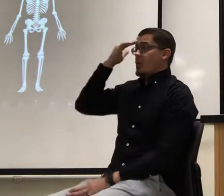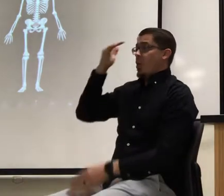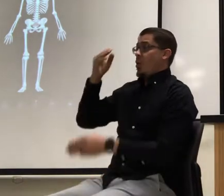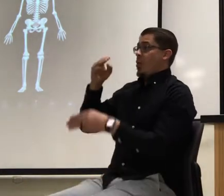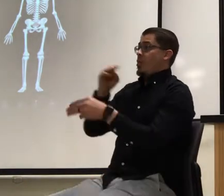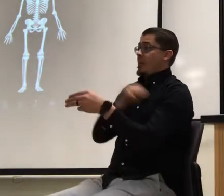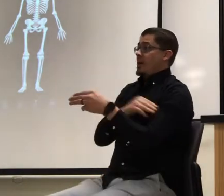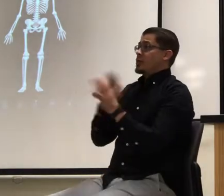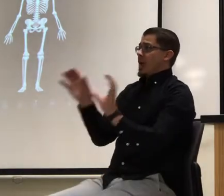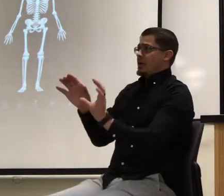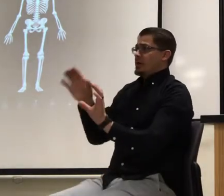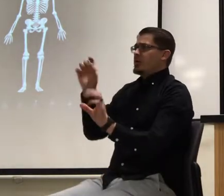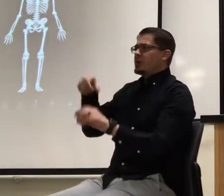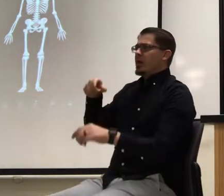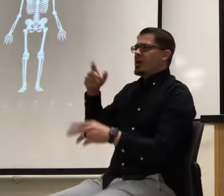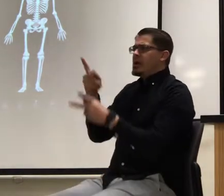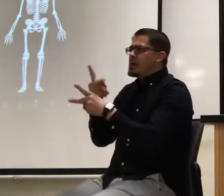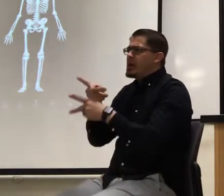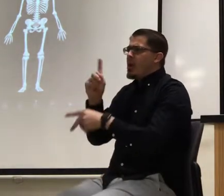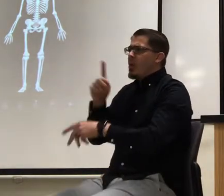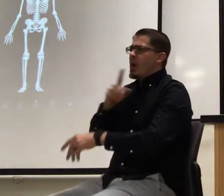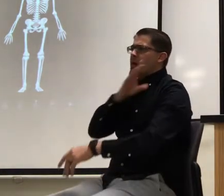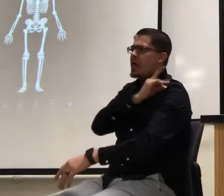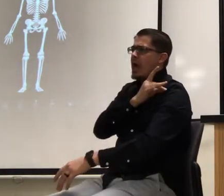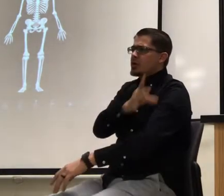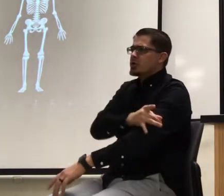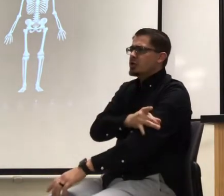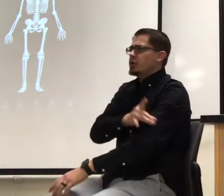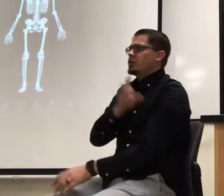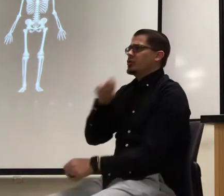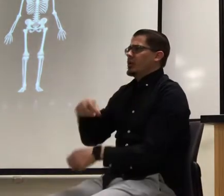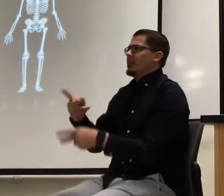muscle's actions, you can deduce its attachments.